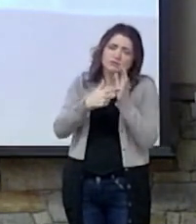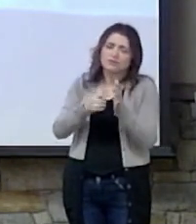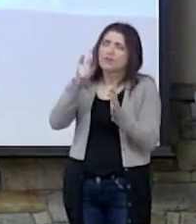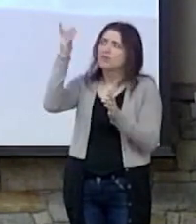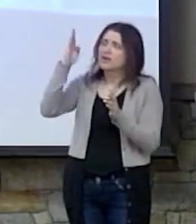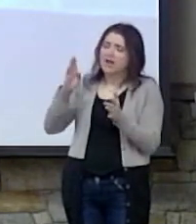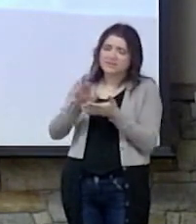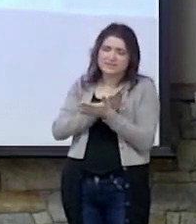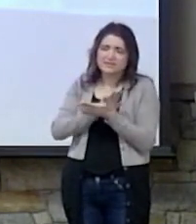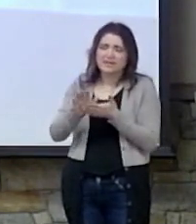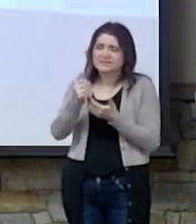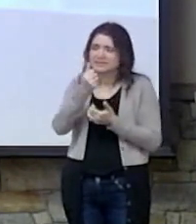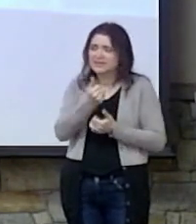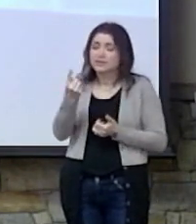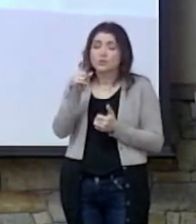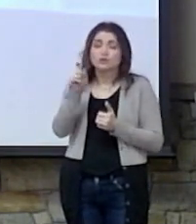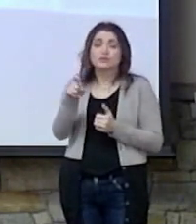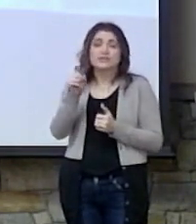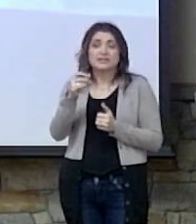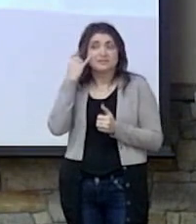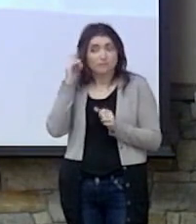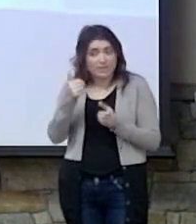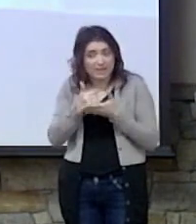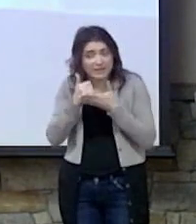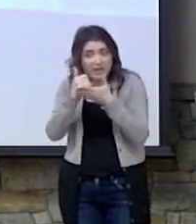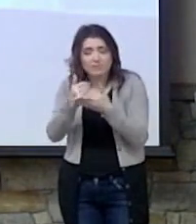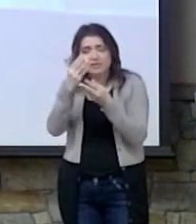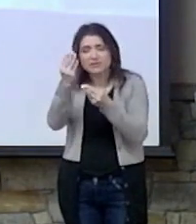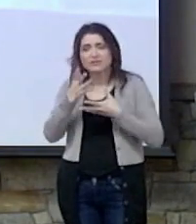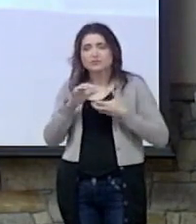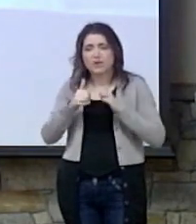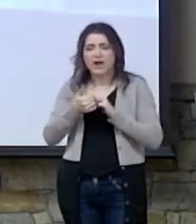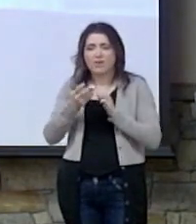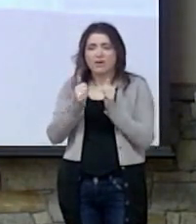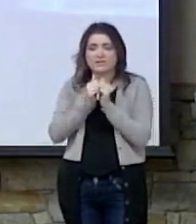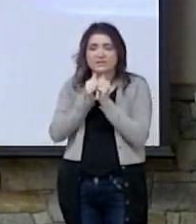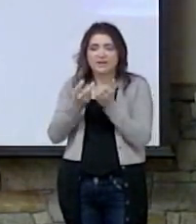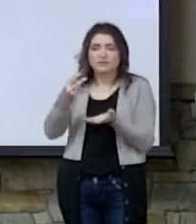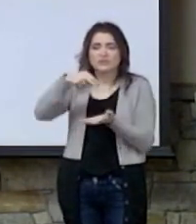needs it this morning. If we can help you in any way, just let us know how while together we stand and sing.